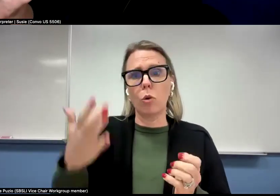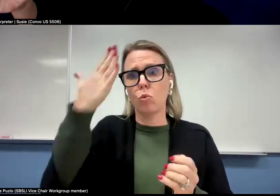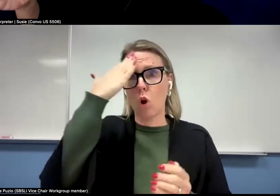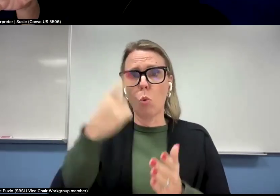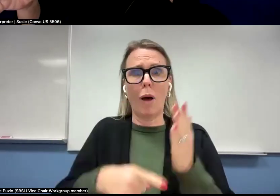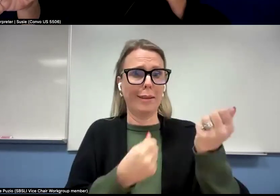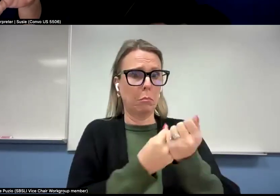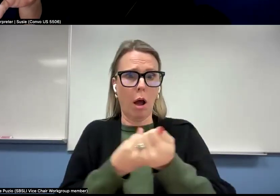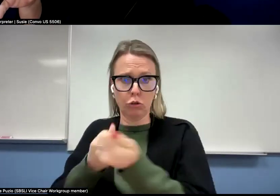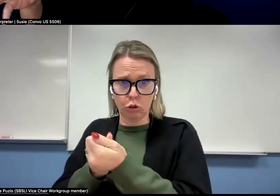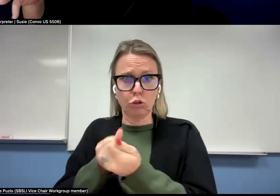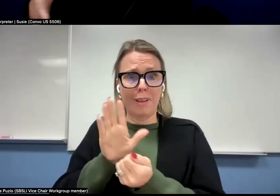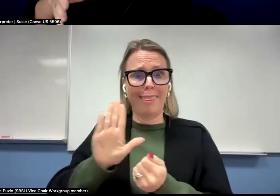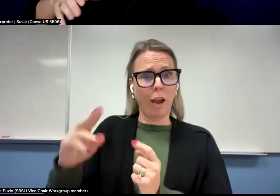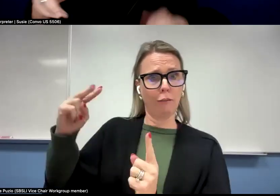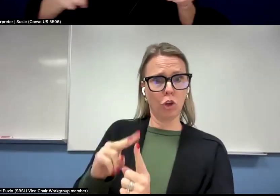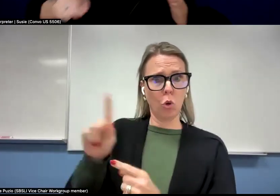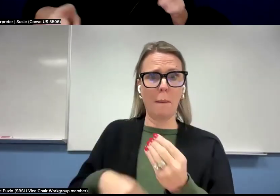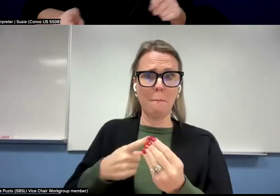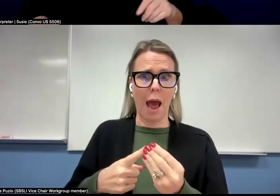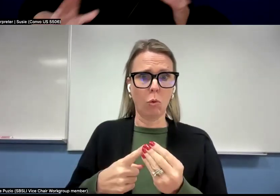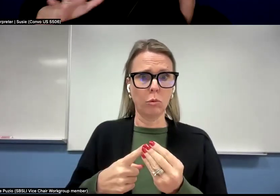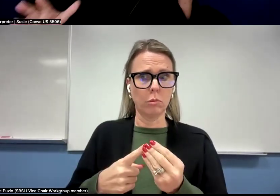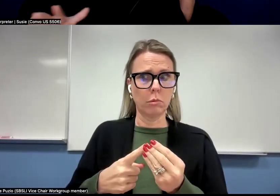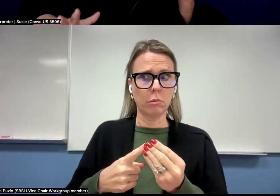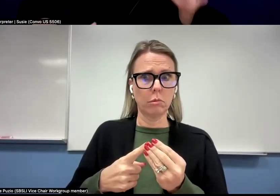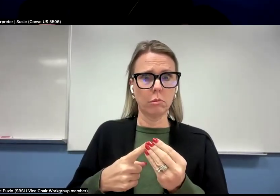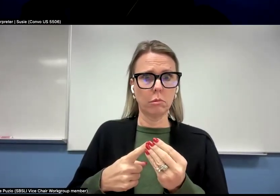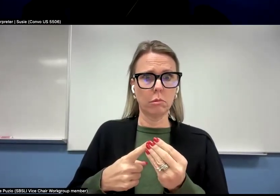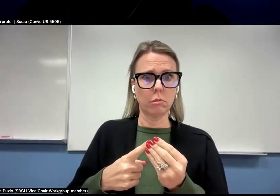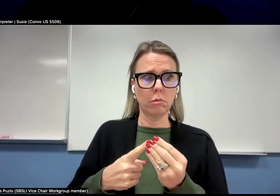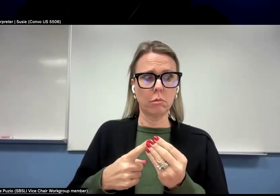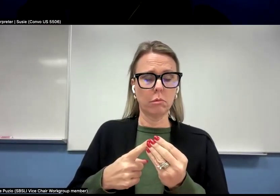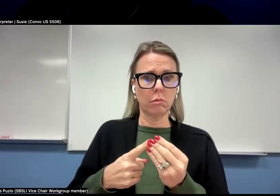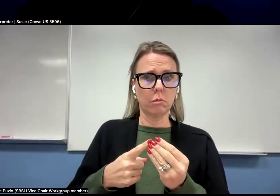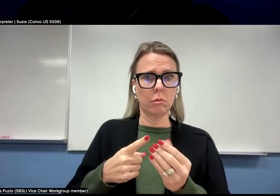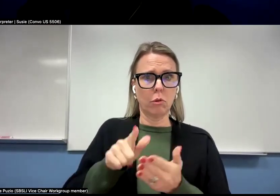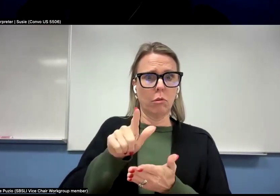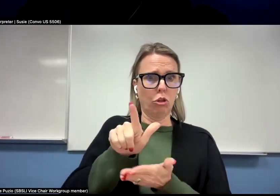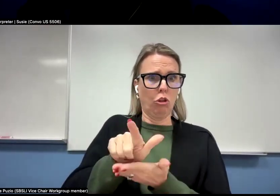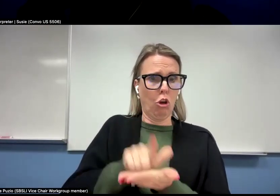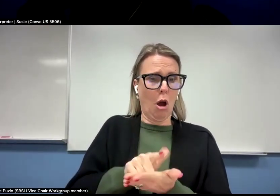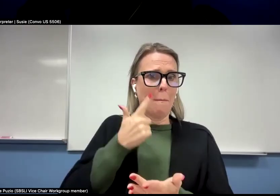regs as well. And, what the sponsors and what their views are about